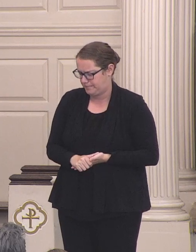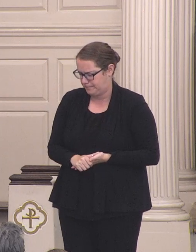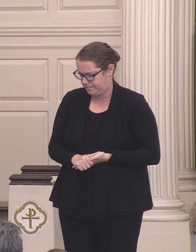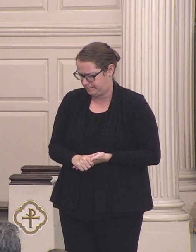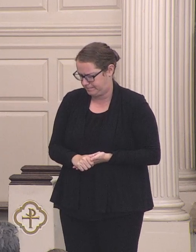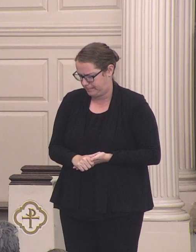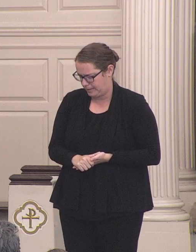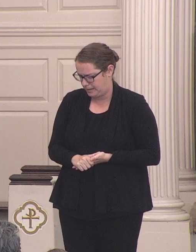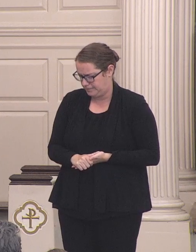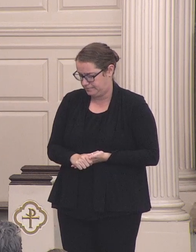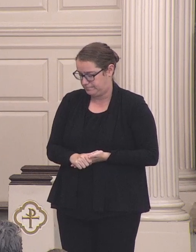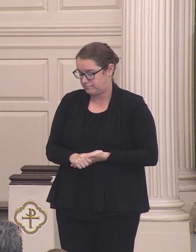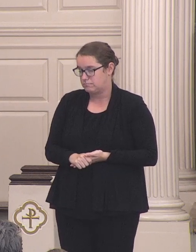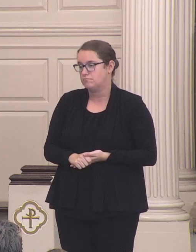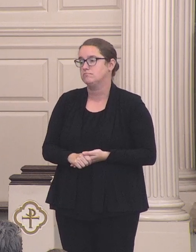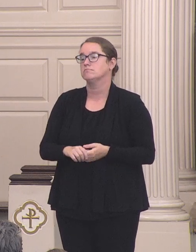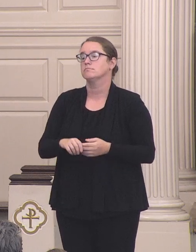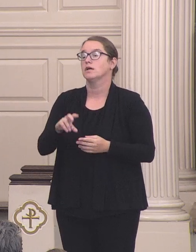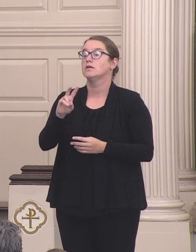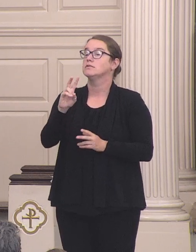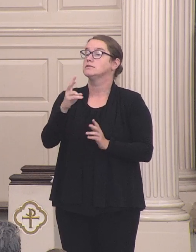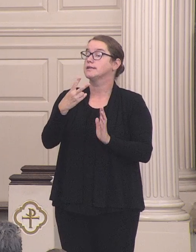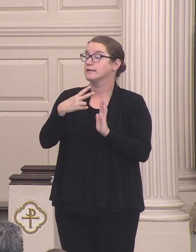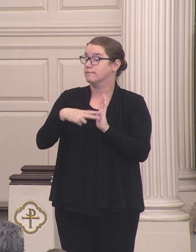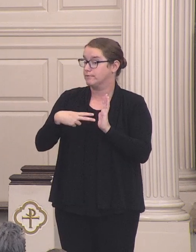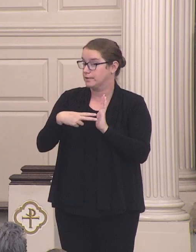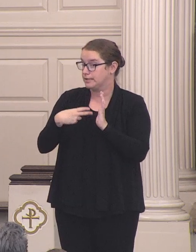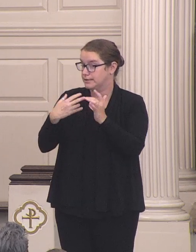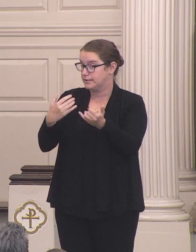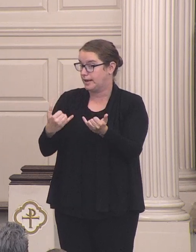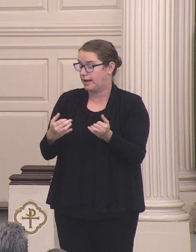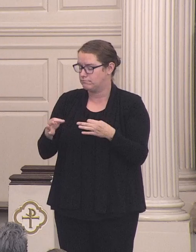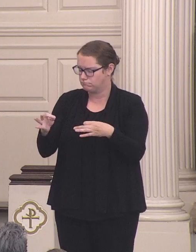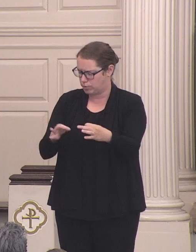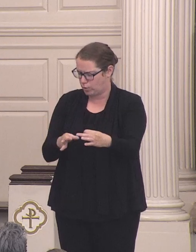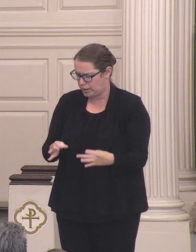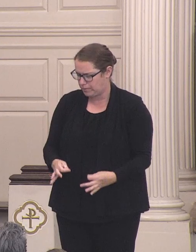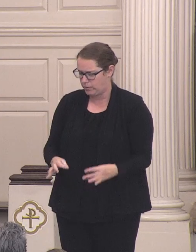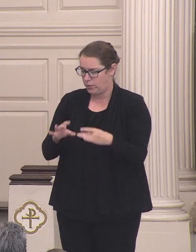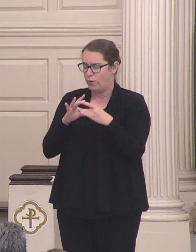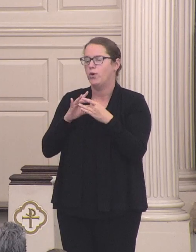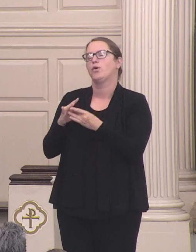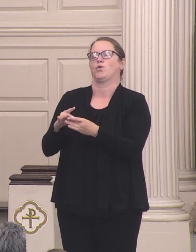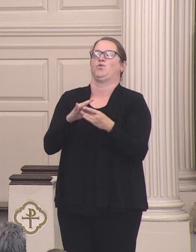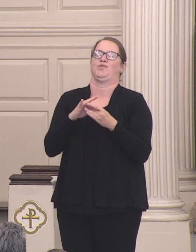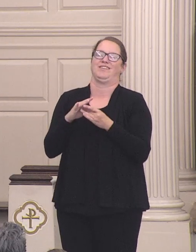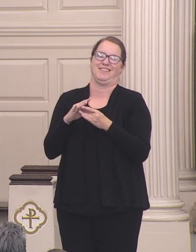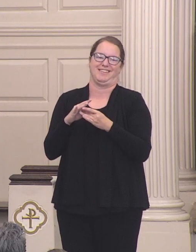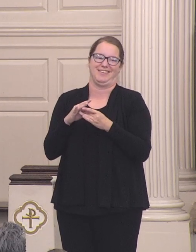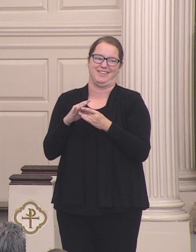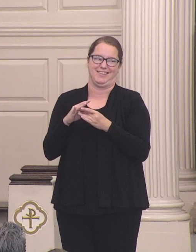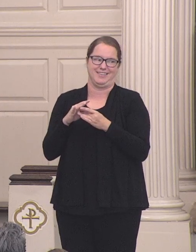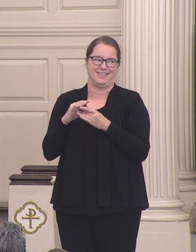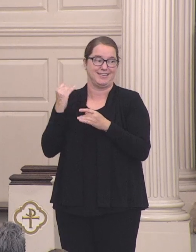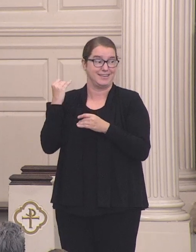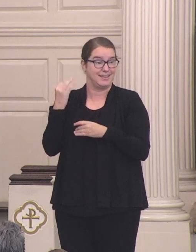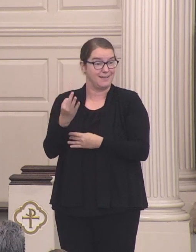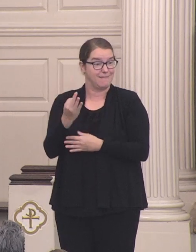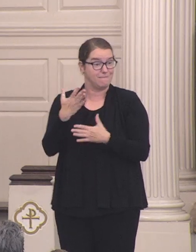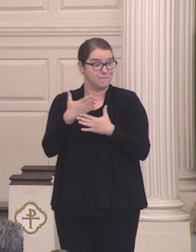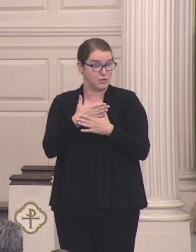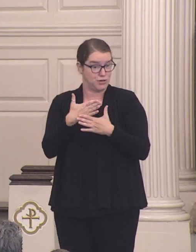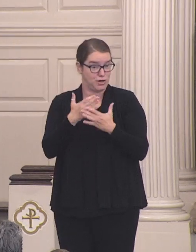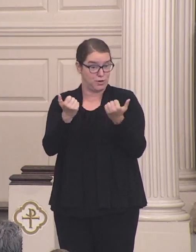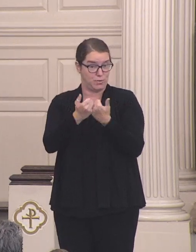The second reading has spoken about unity. Whoever shares in the Eucharist is called to